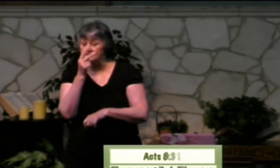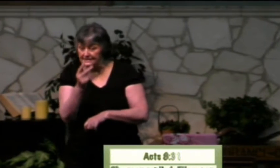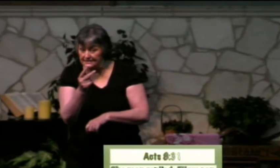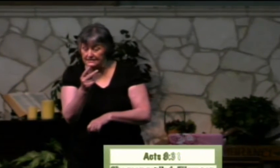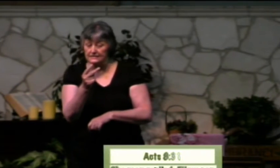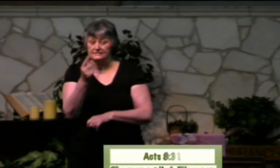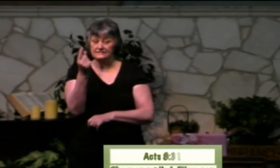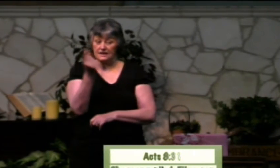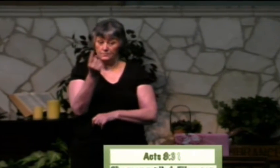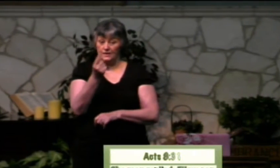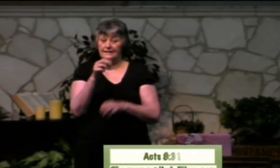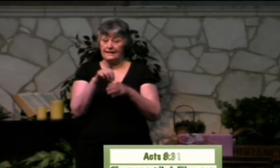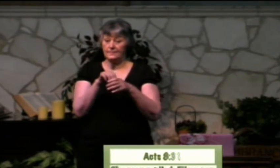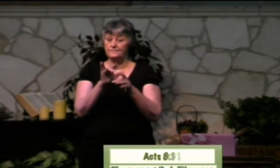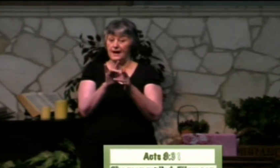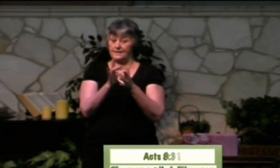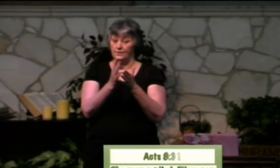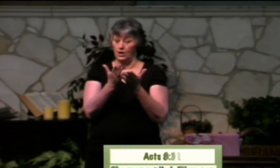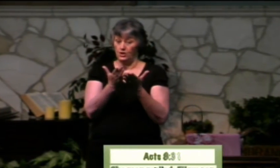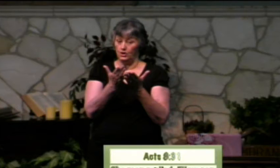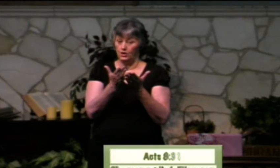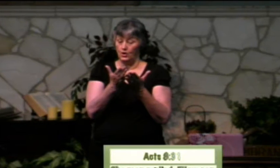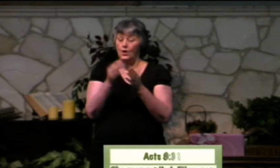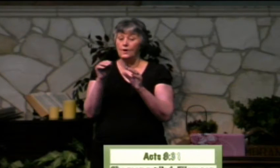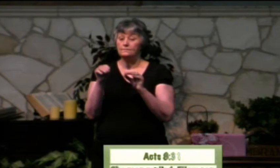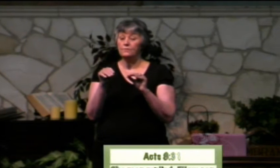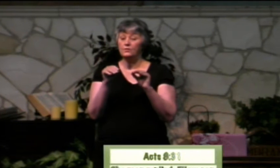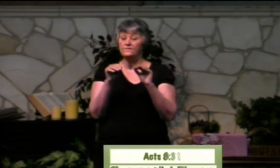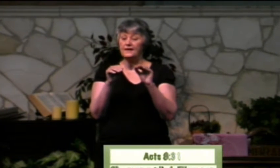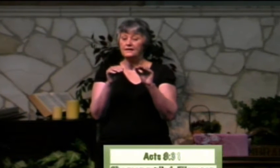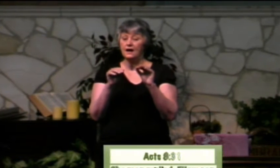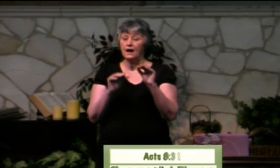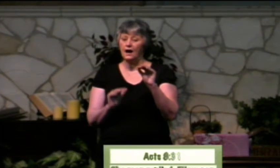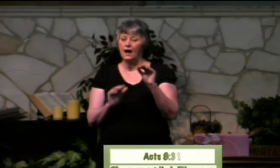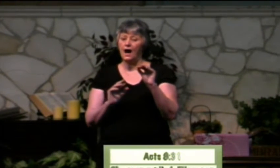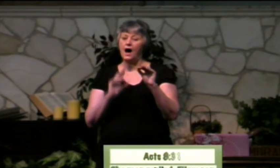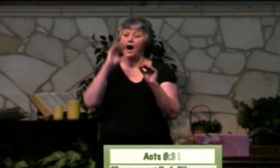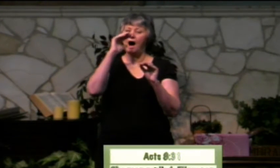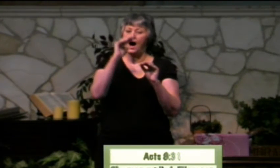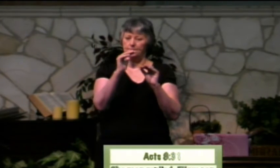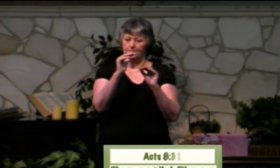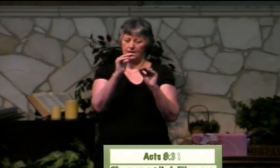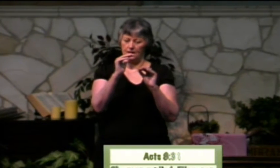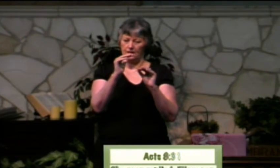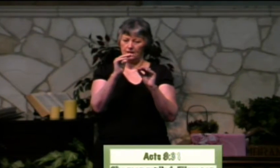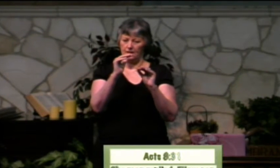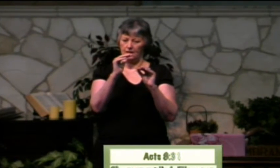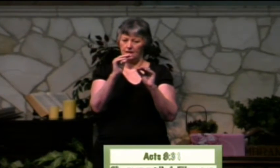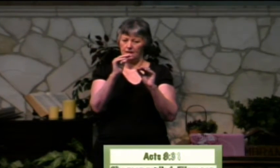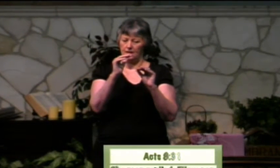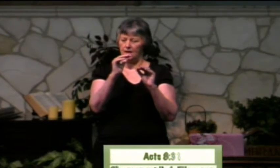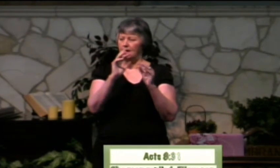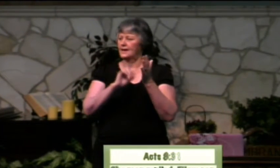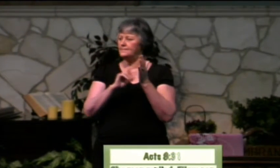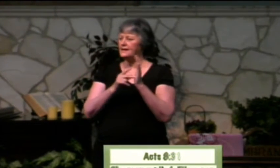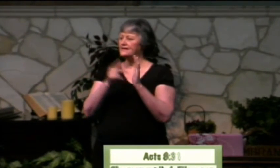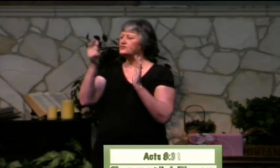see someone in the Bible moving up, it means